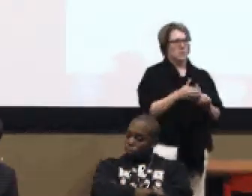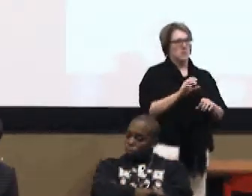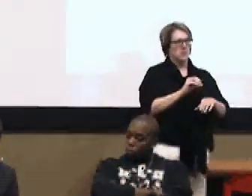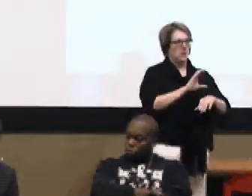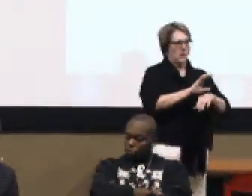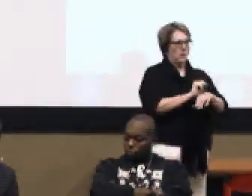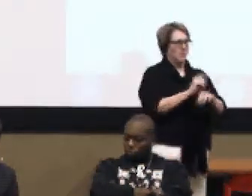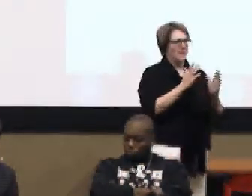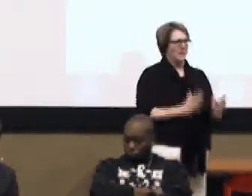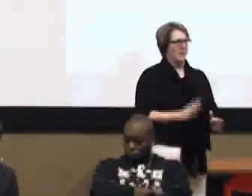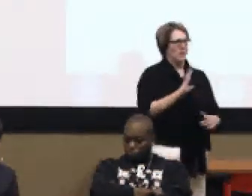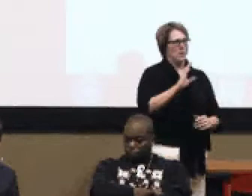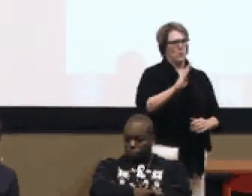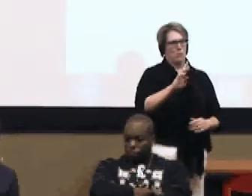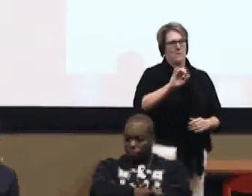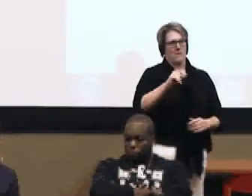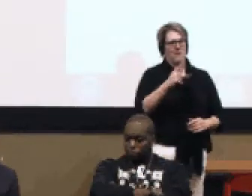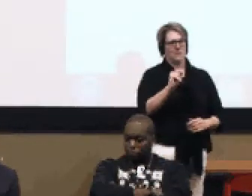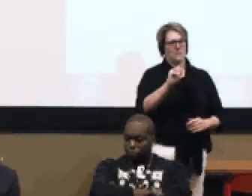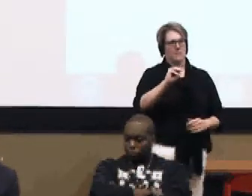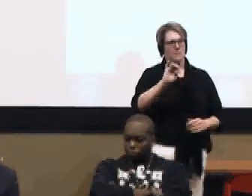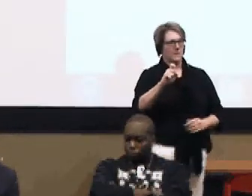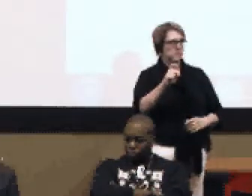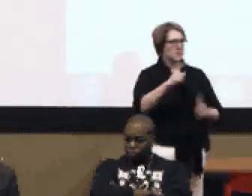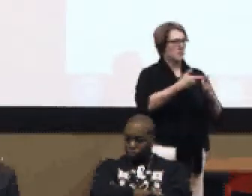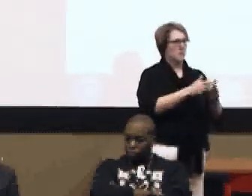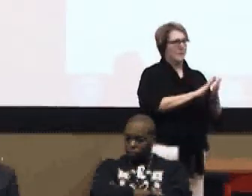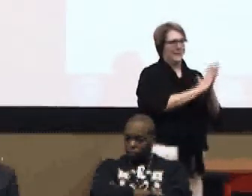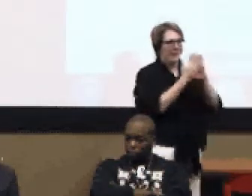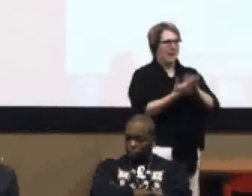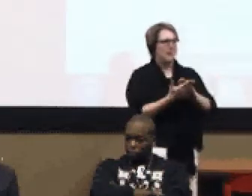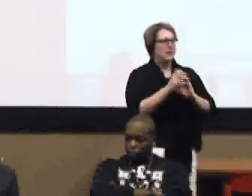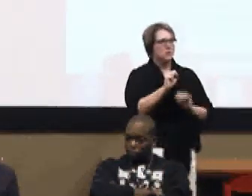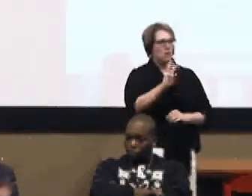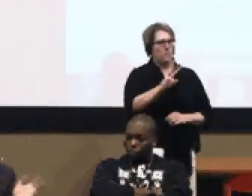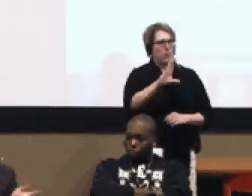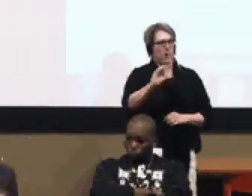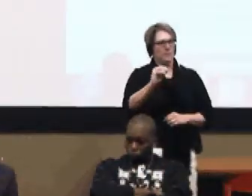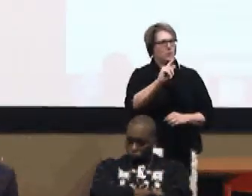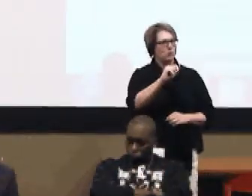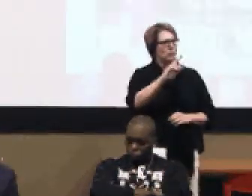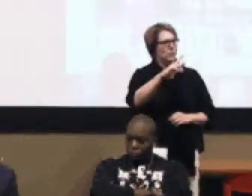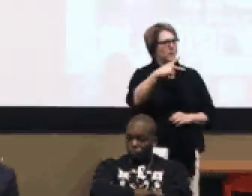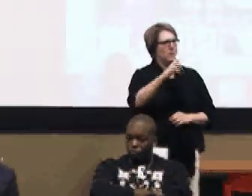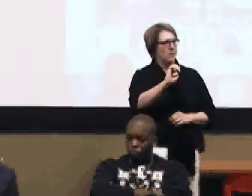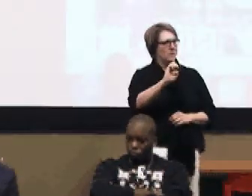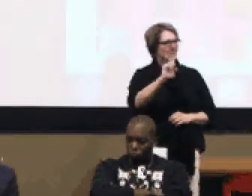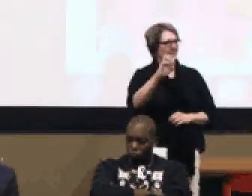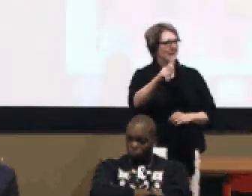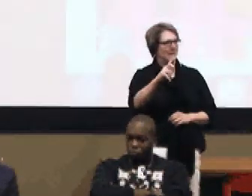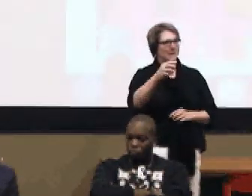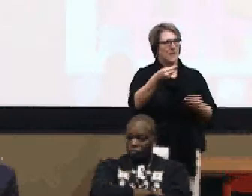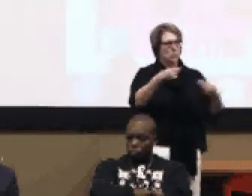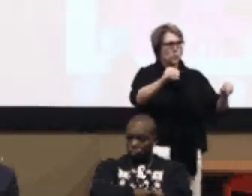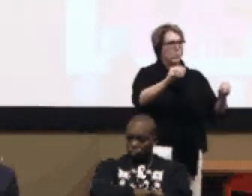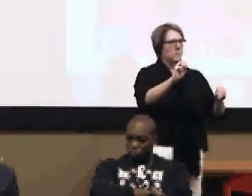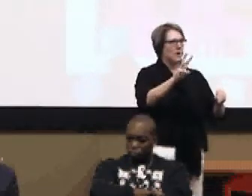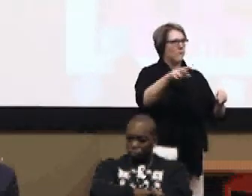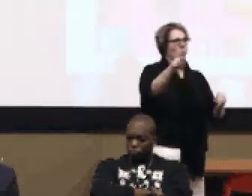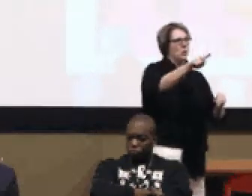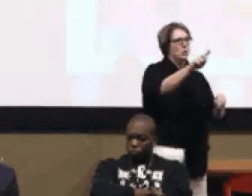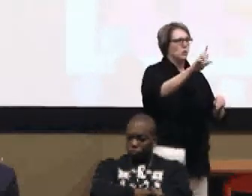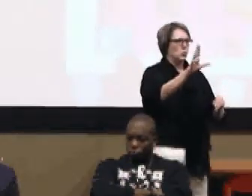BrightMix. It eventually turned into a software company called Triple Seat, which sells software to restaurants around the country.